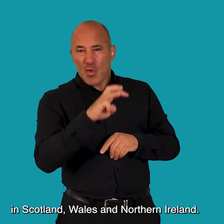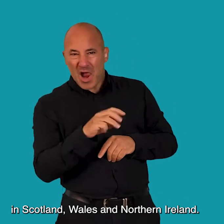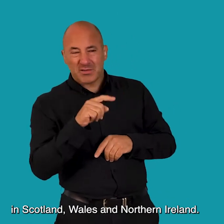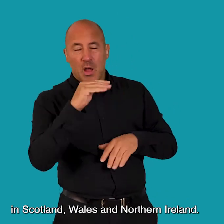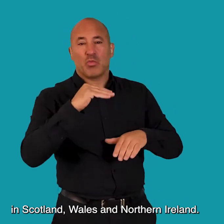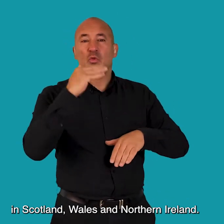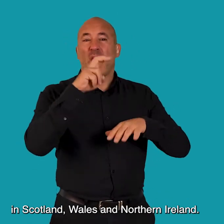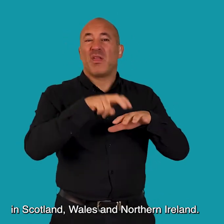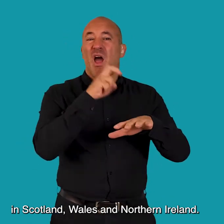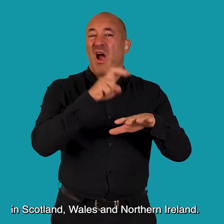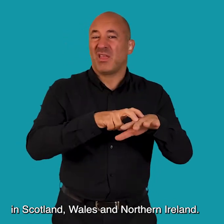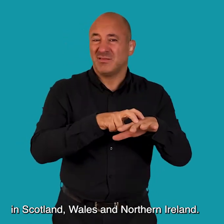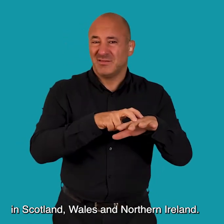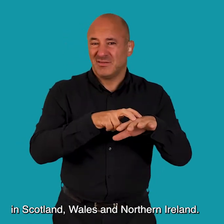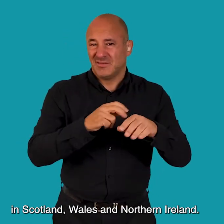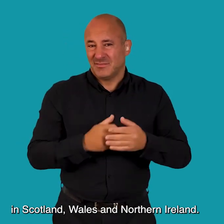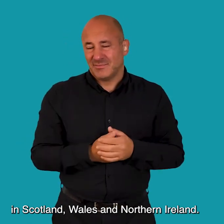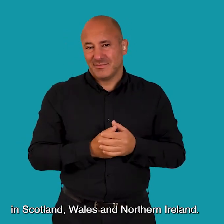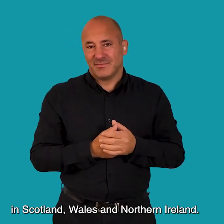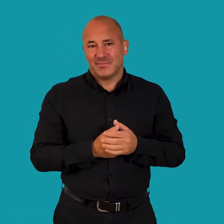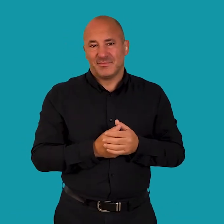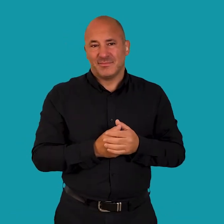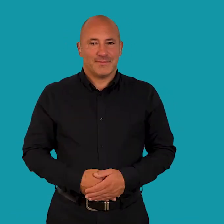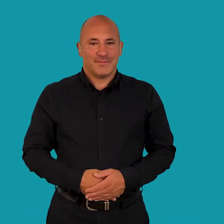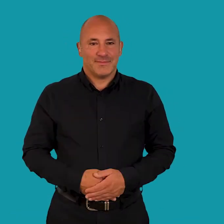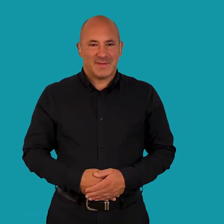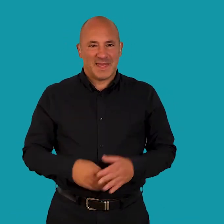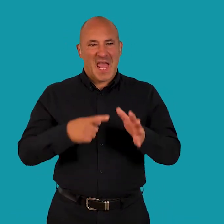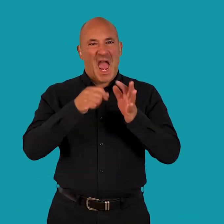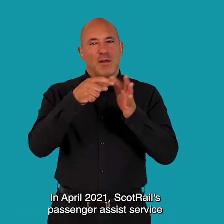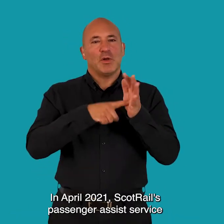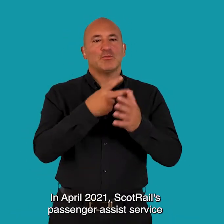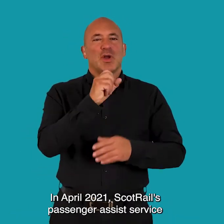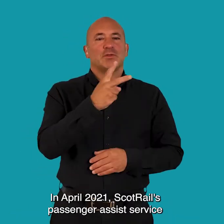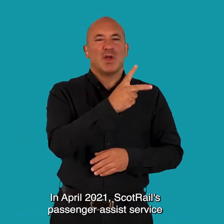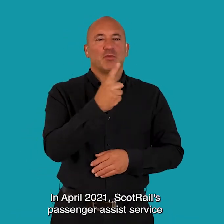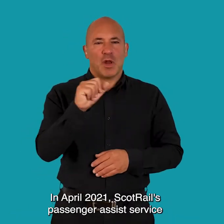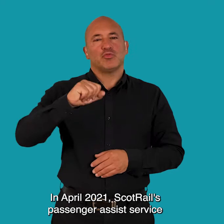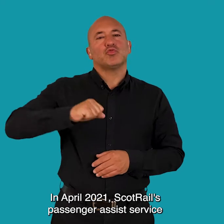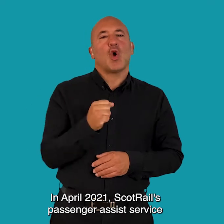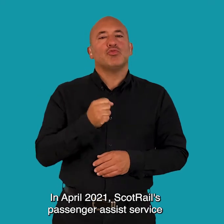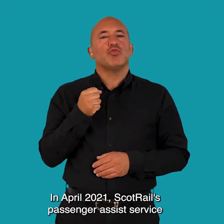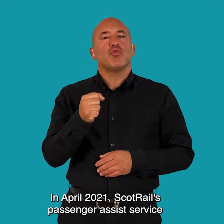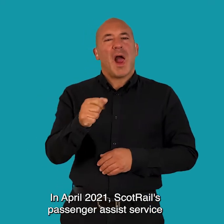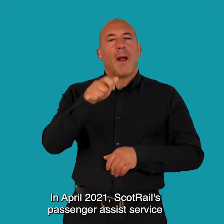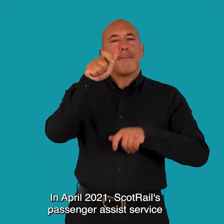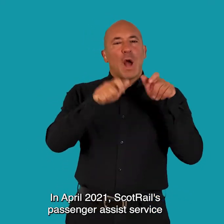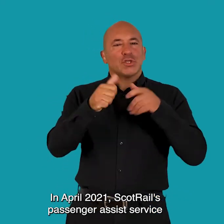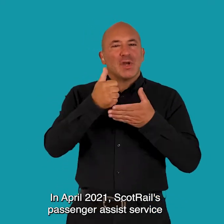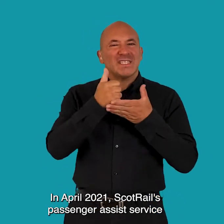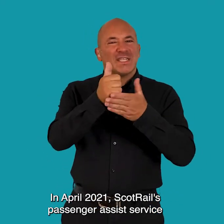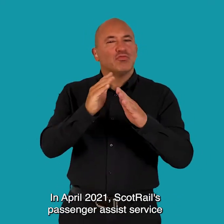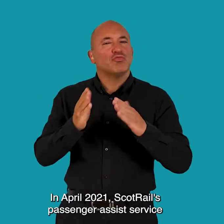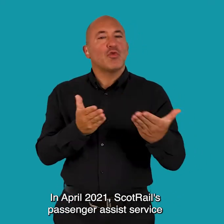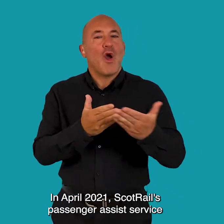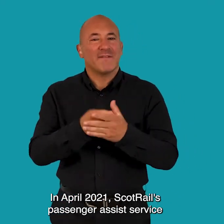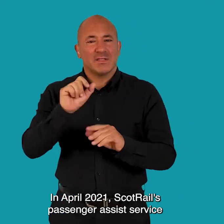Scotland, Wales and Northern Ireland. In April 2021, ScotRail's passenger